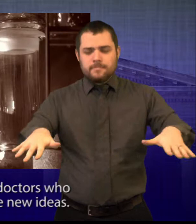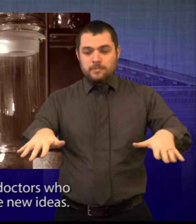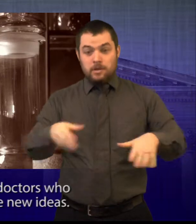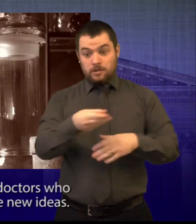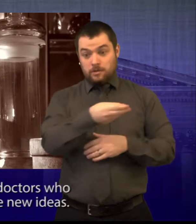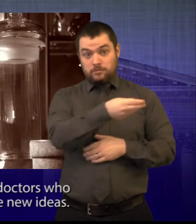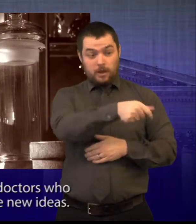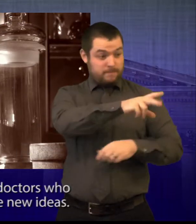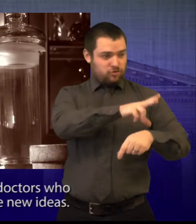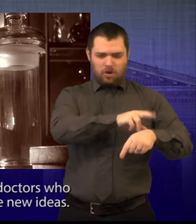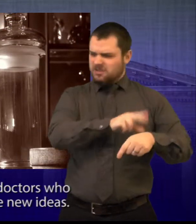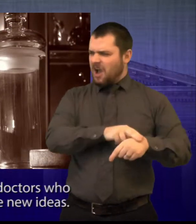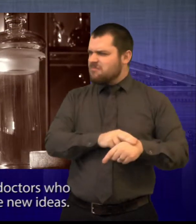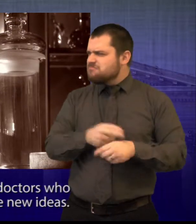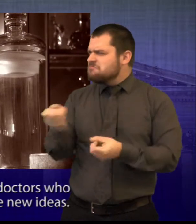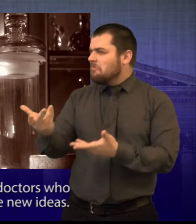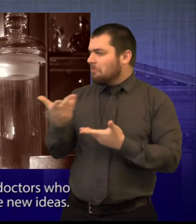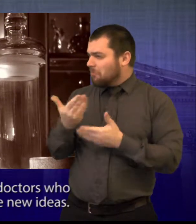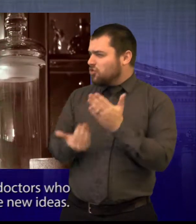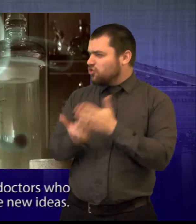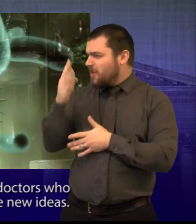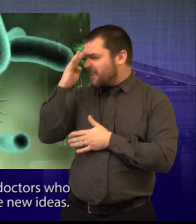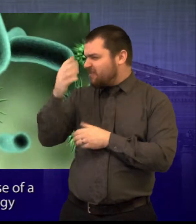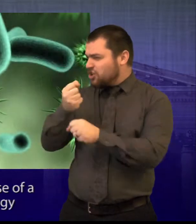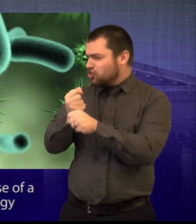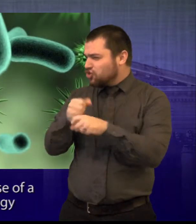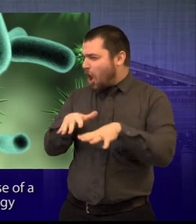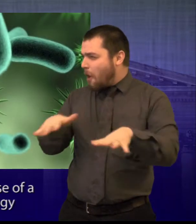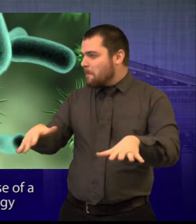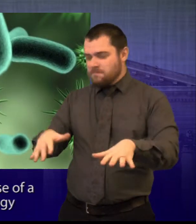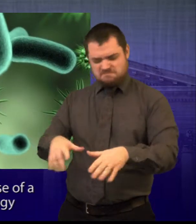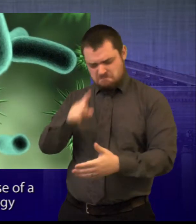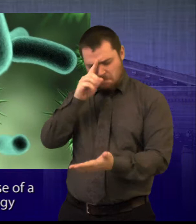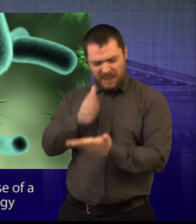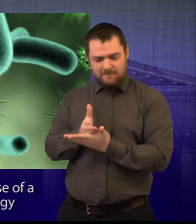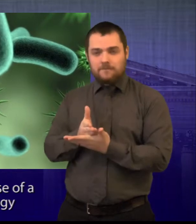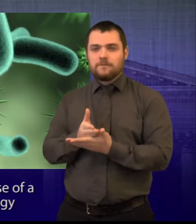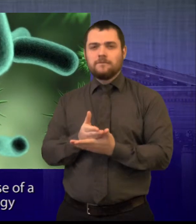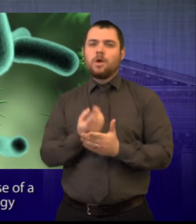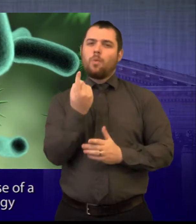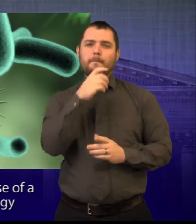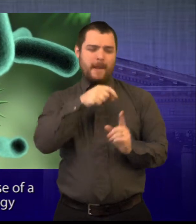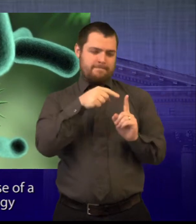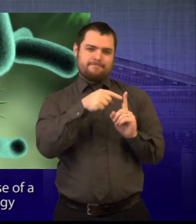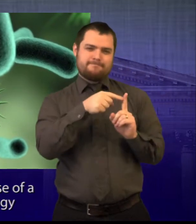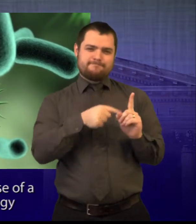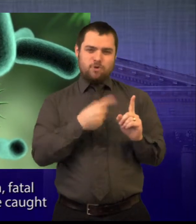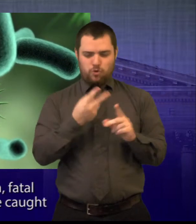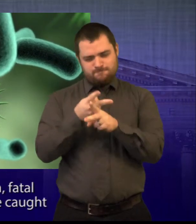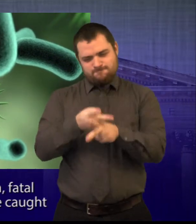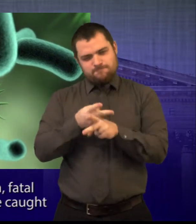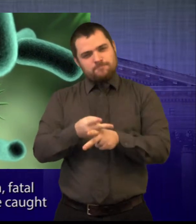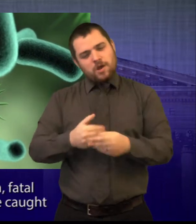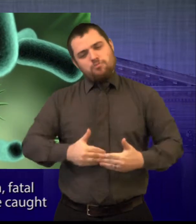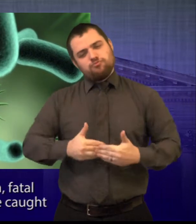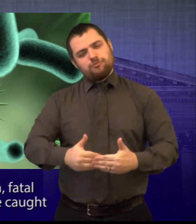who stubbornly refused to accept the new ideas. There was one notable case of a professor of gynecology